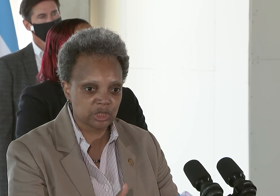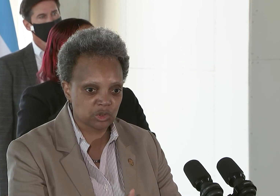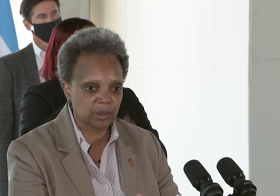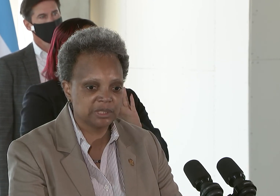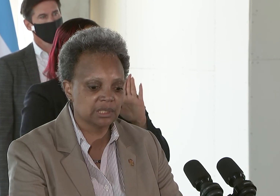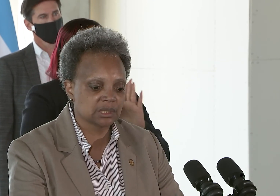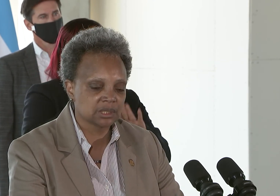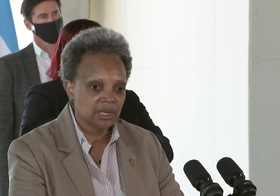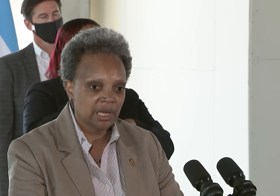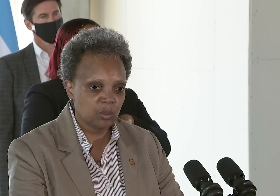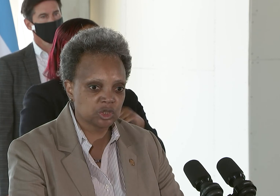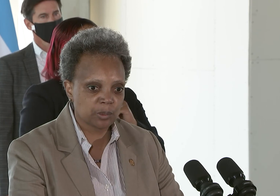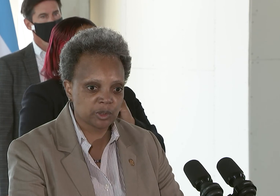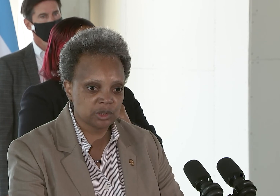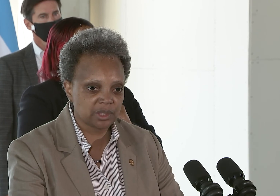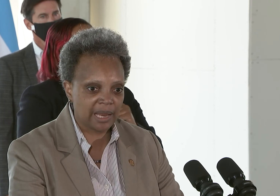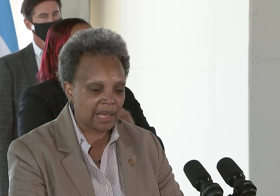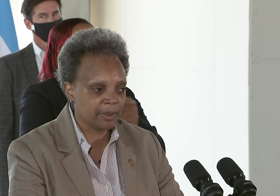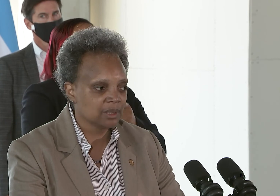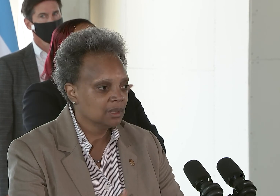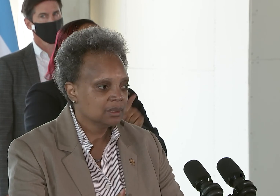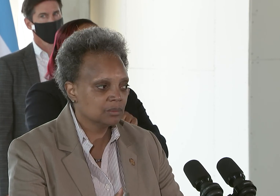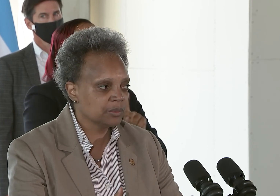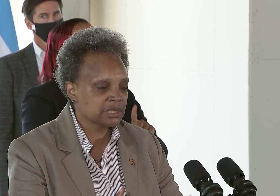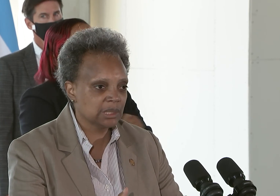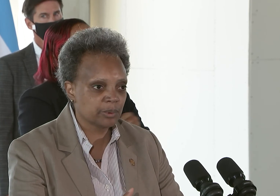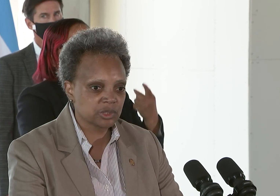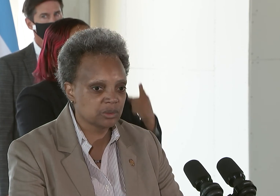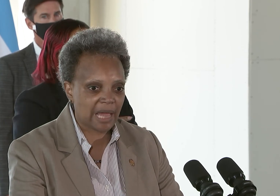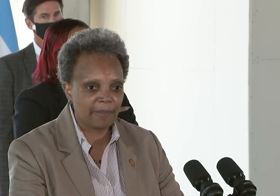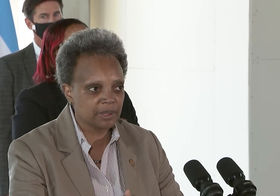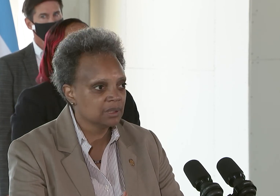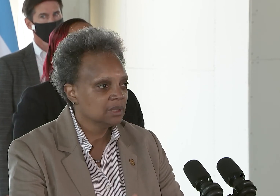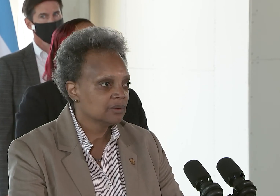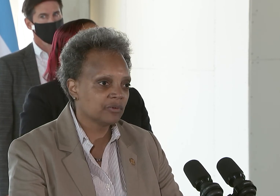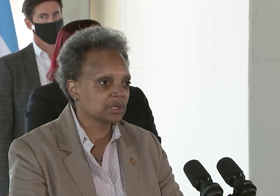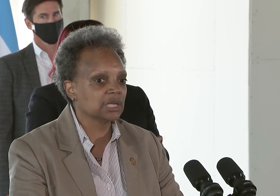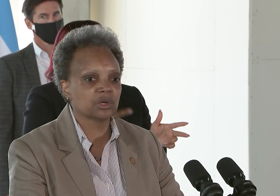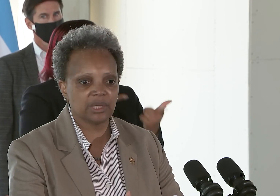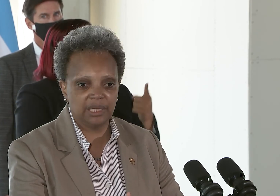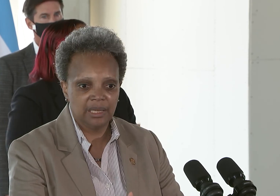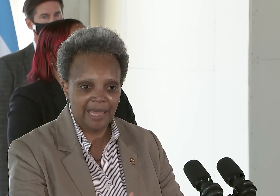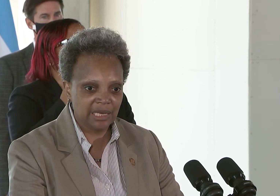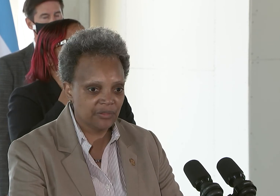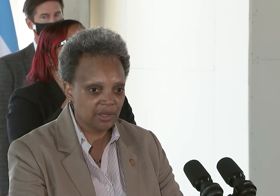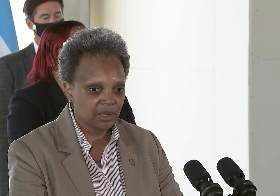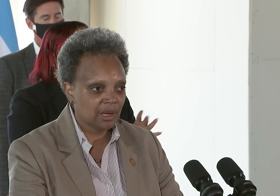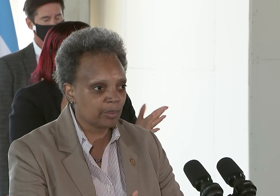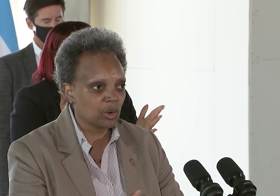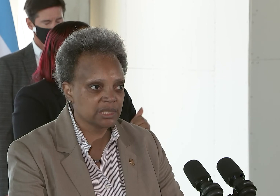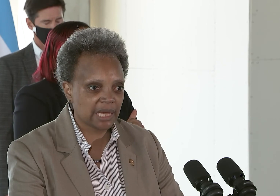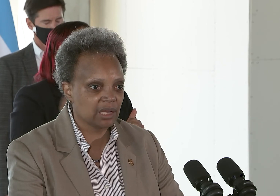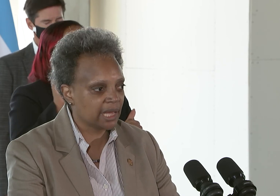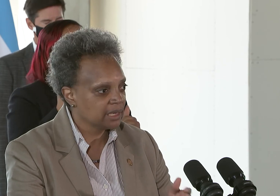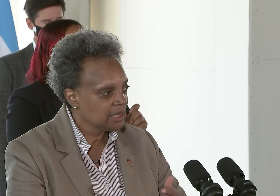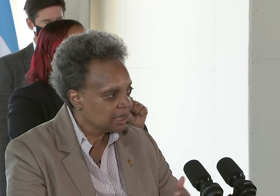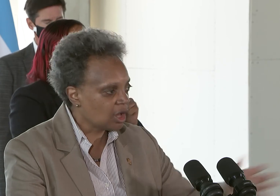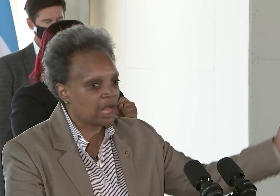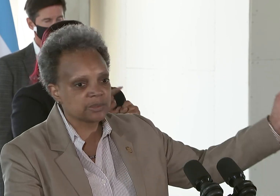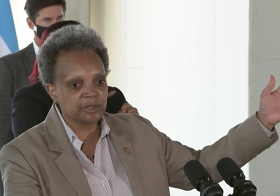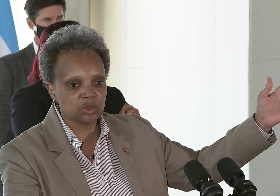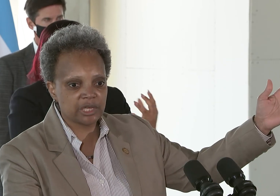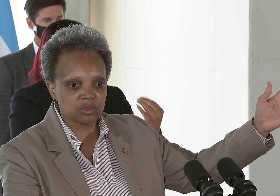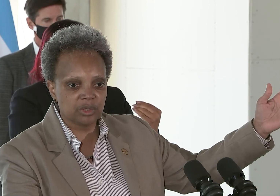how and the circumstances in which a pursuit could happen. And we were seeing pursuits happen for literally anything. A broken taillight,